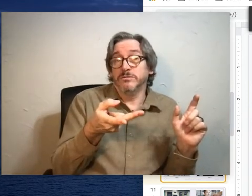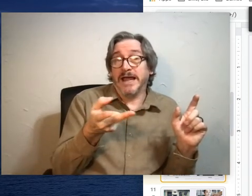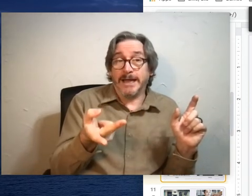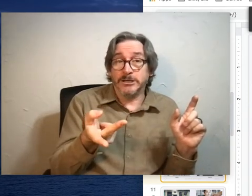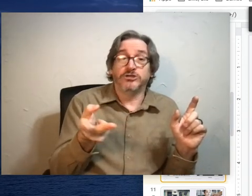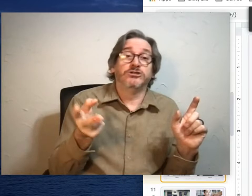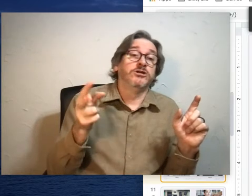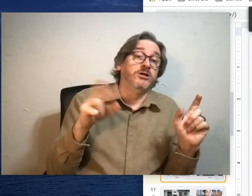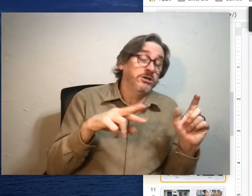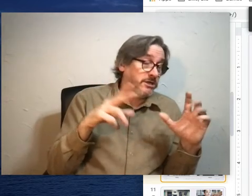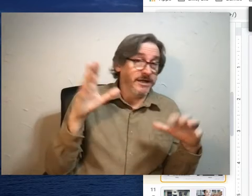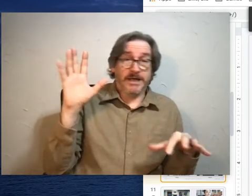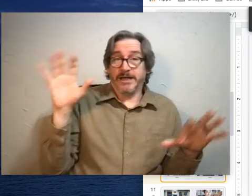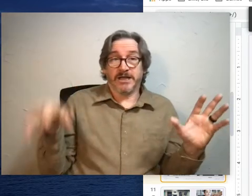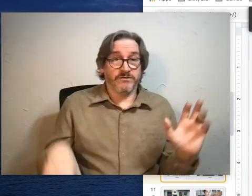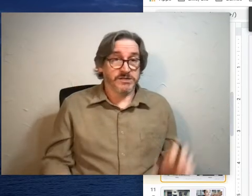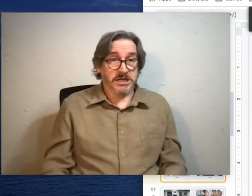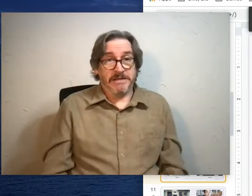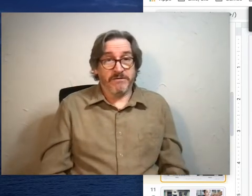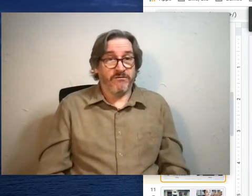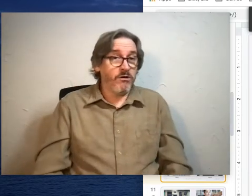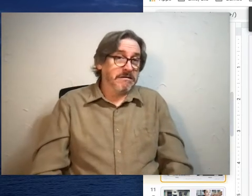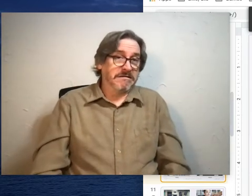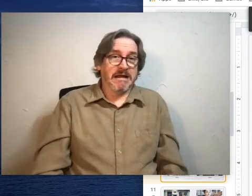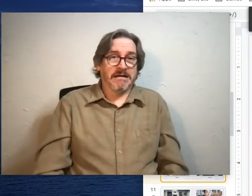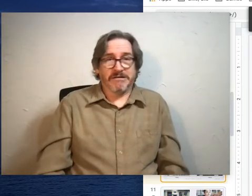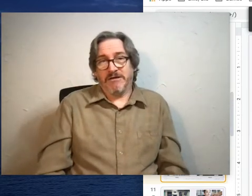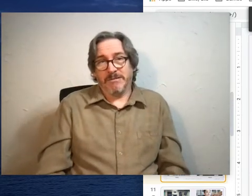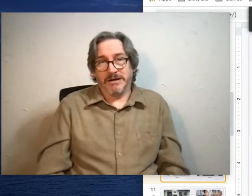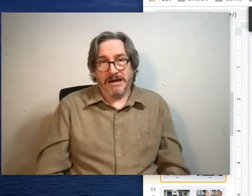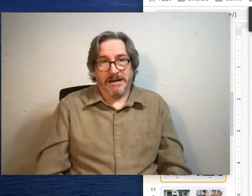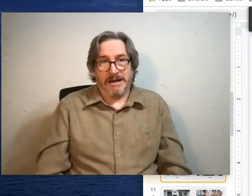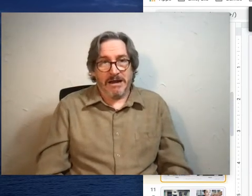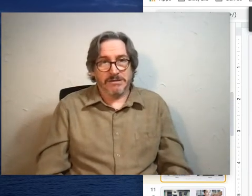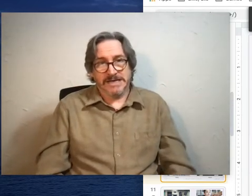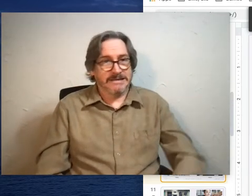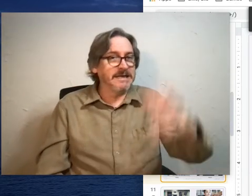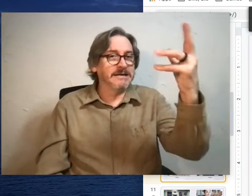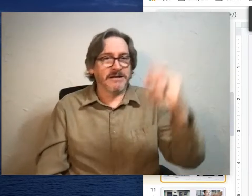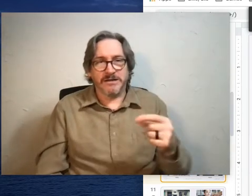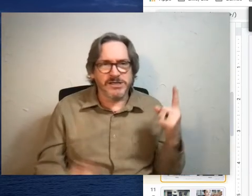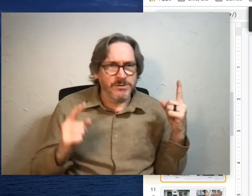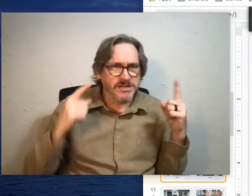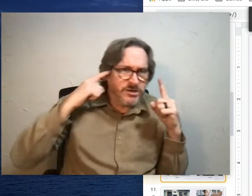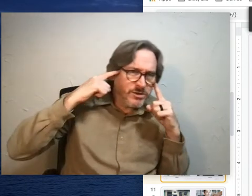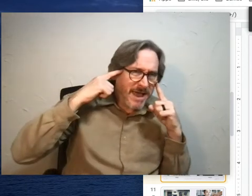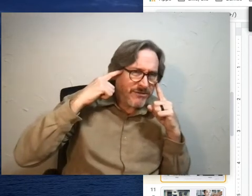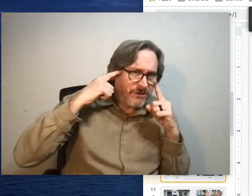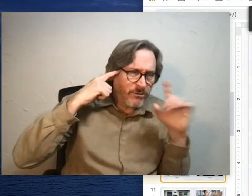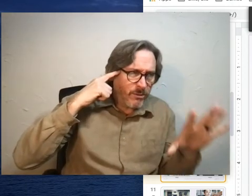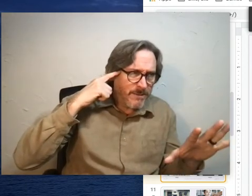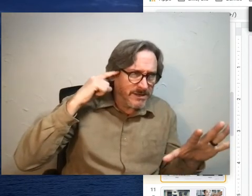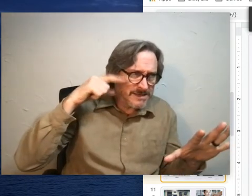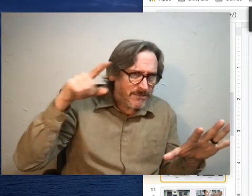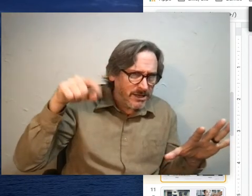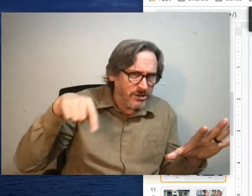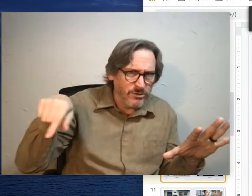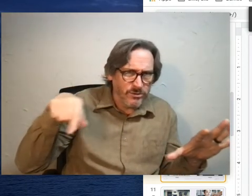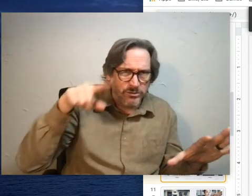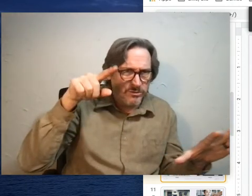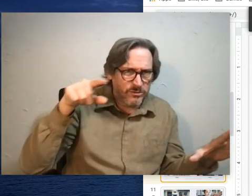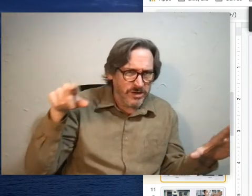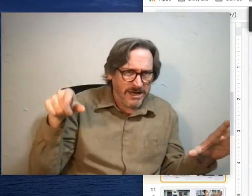to age. It can get confusing. And then 4 years later, this happened, and I was 18, and someone's got to do the math in their head. Well, wait a minute, does that